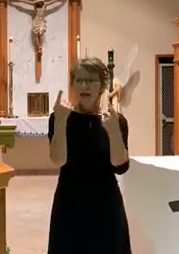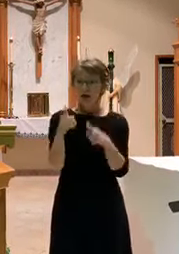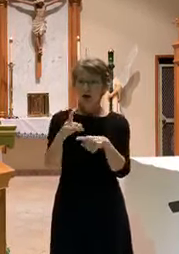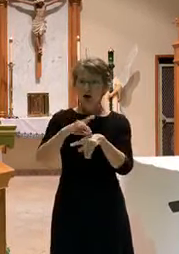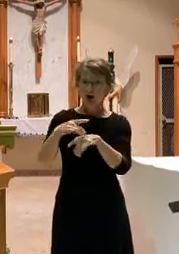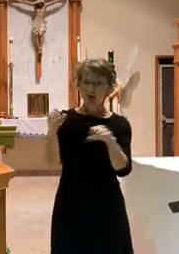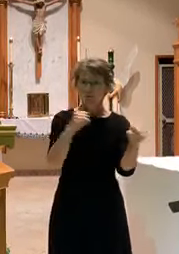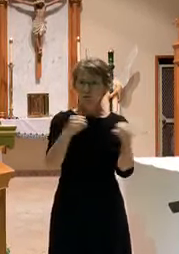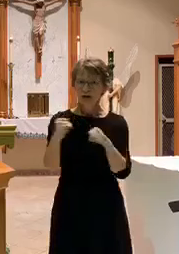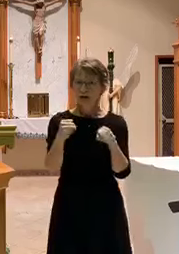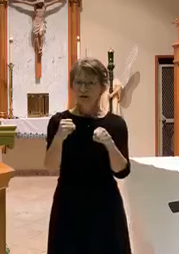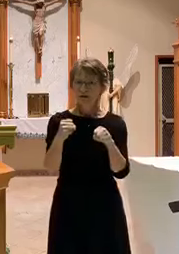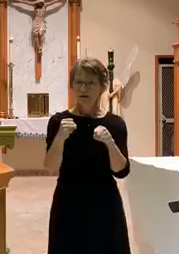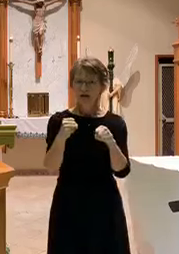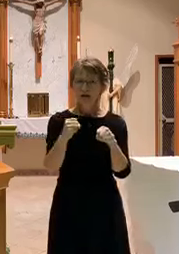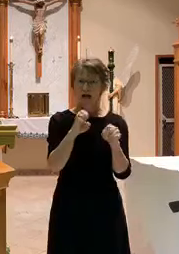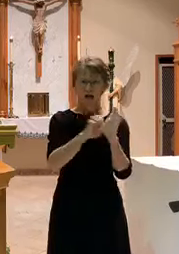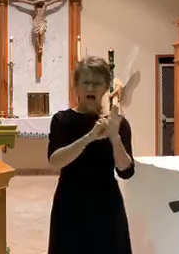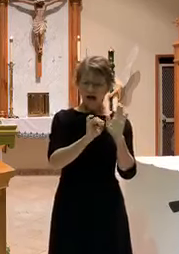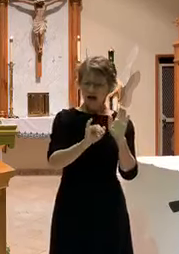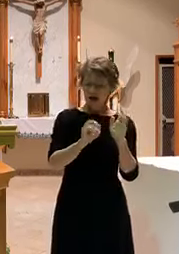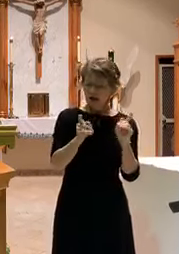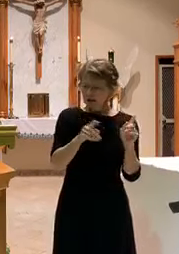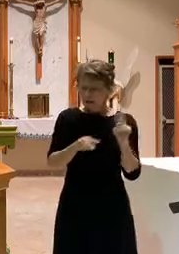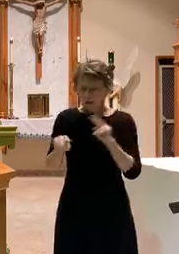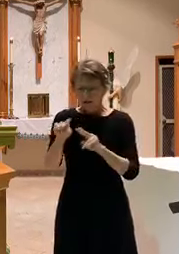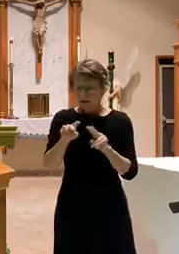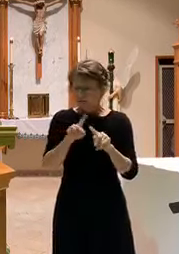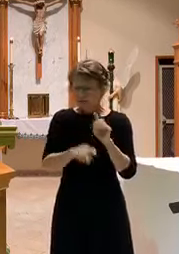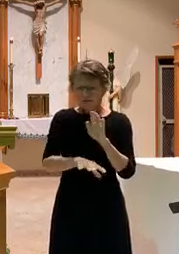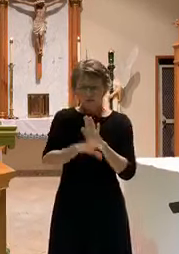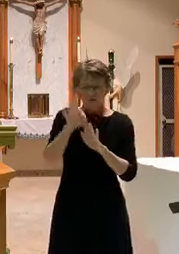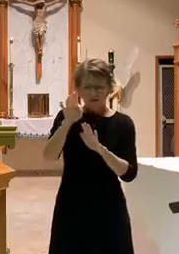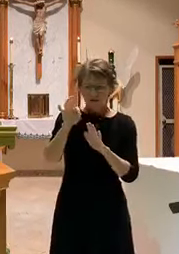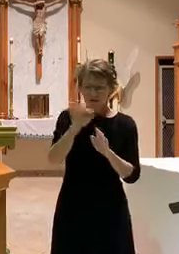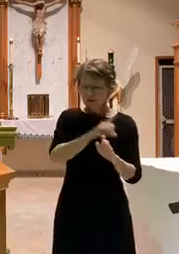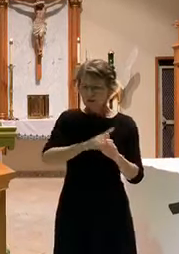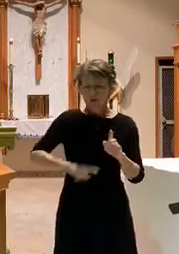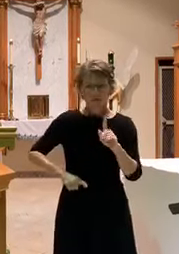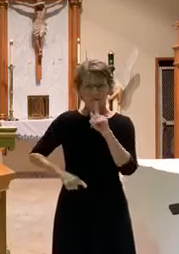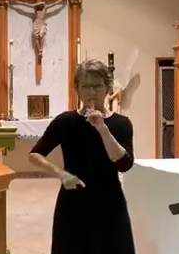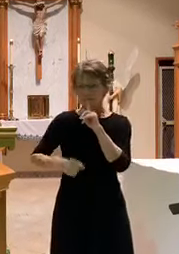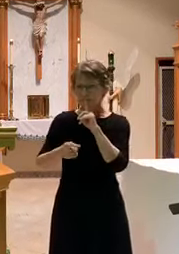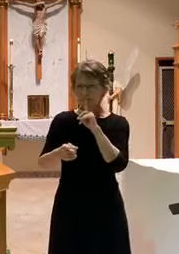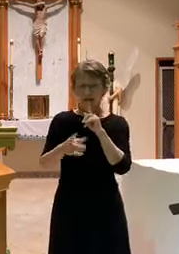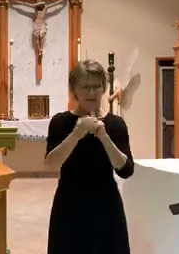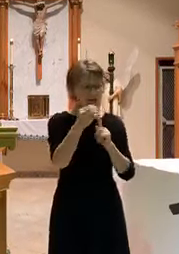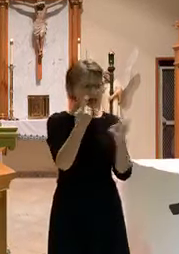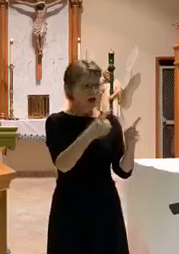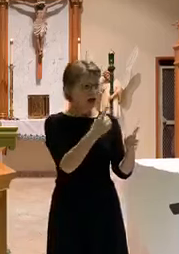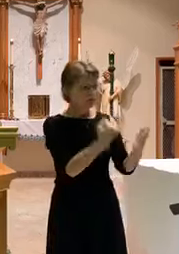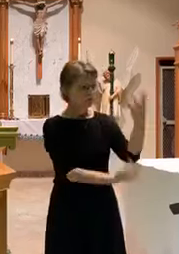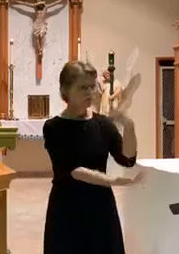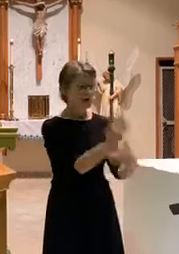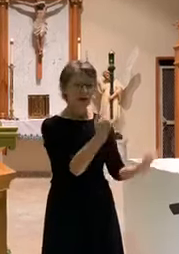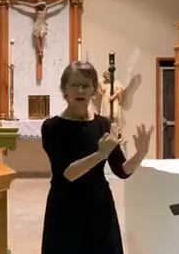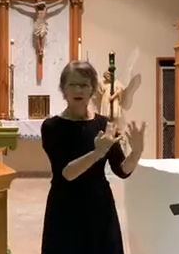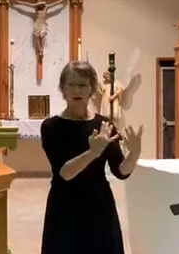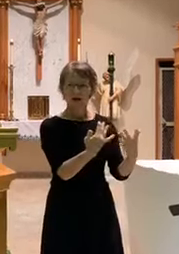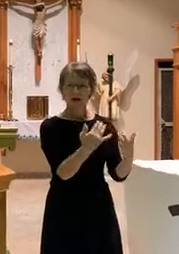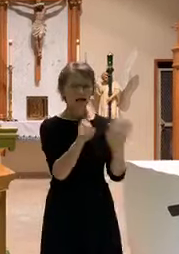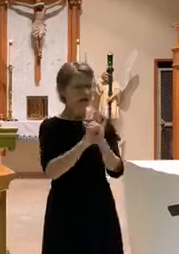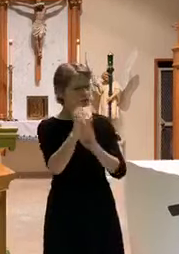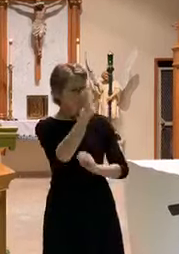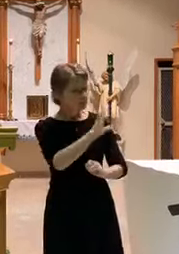earthquake. After the earthquake, there was a fire, but the Lord was not in the fire. After the